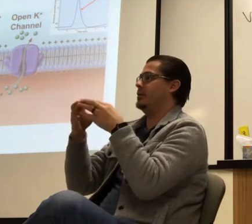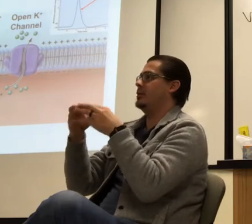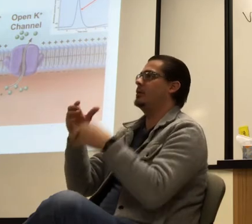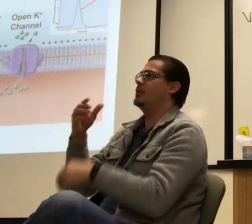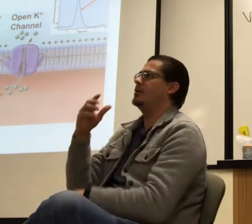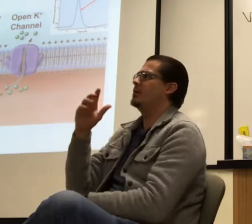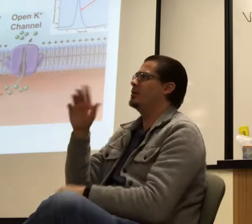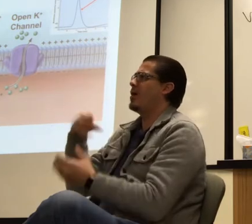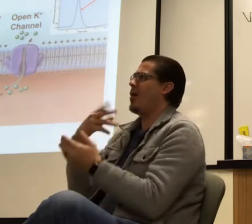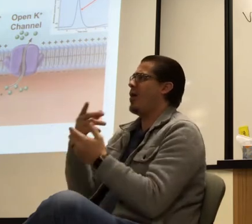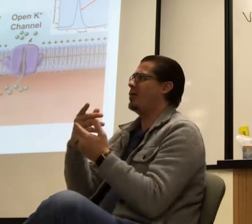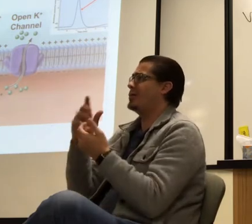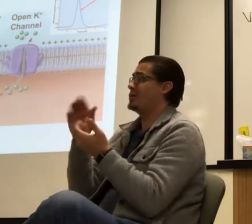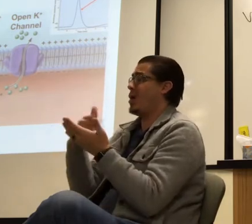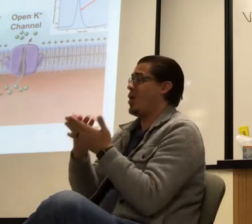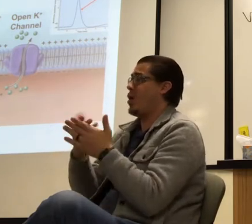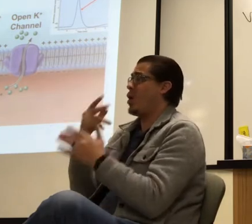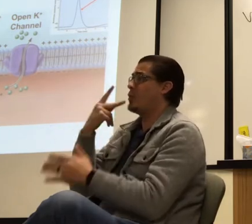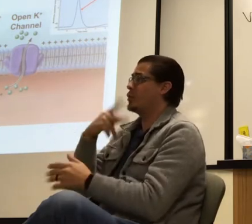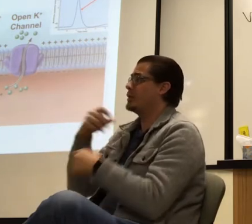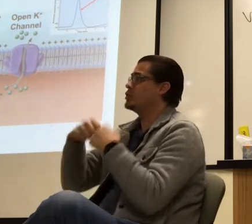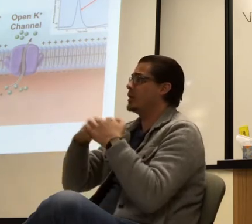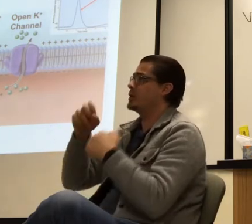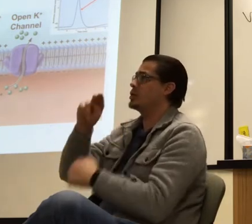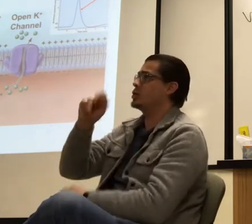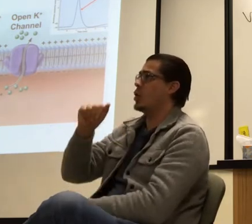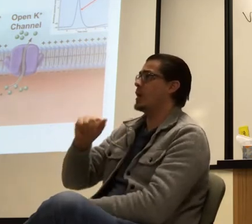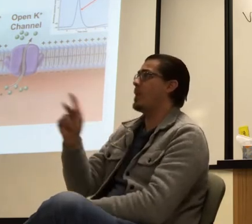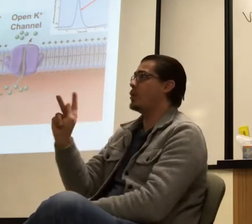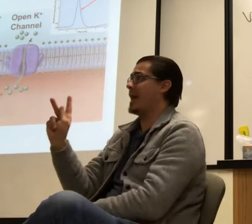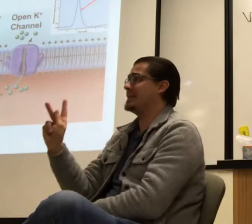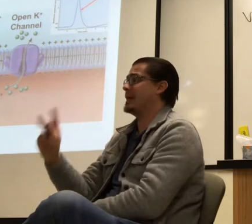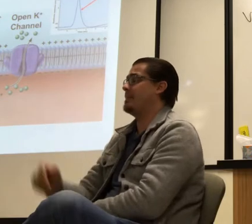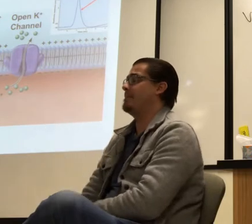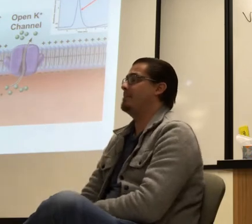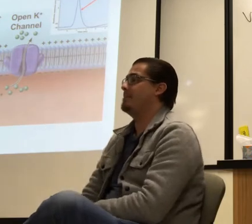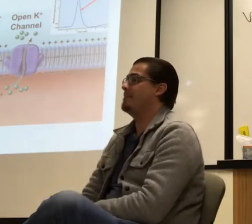protein structures, the sodium and the potassium.